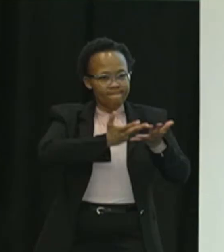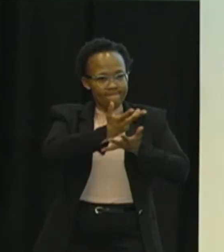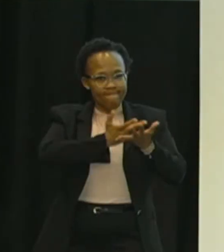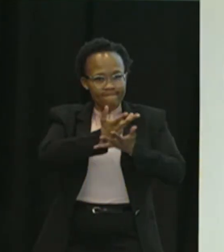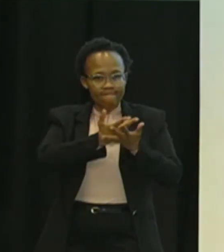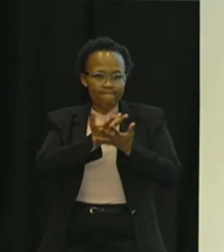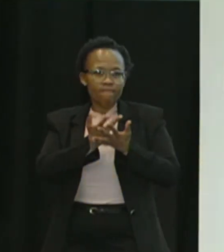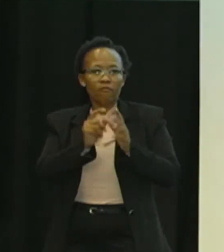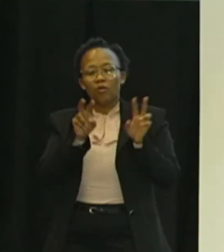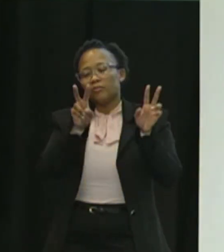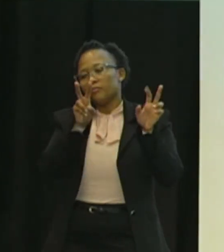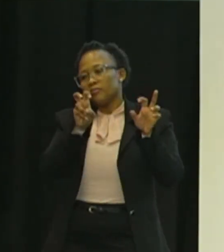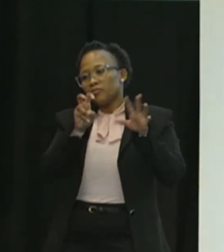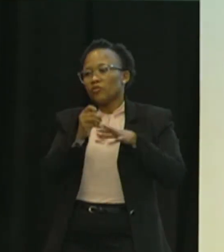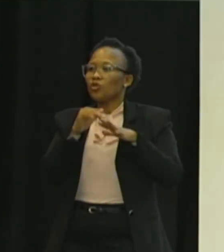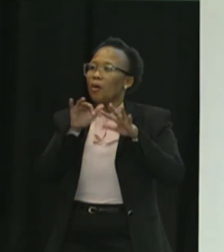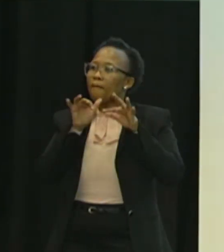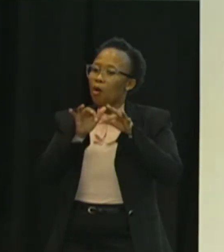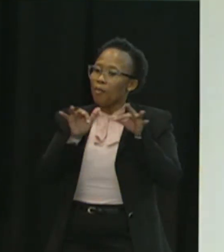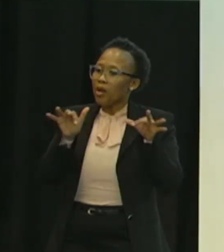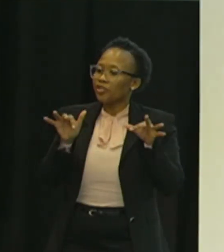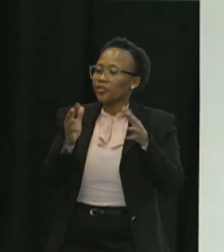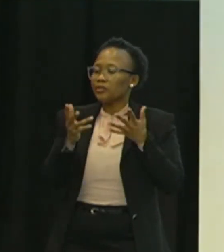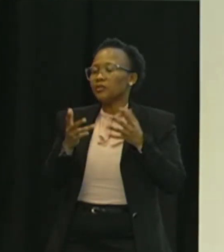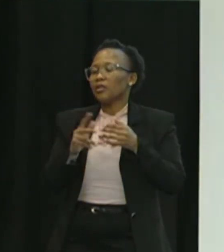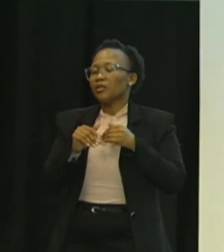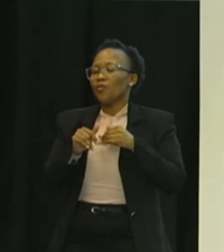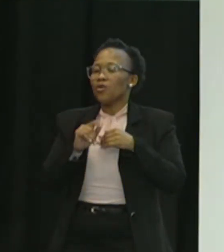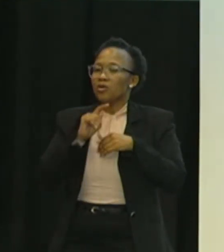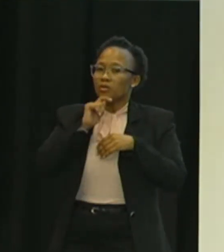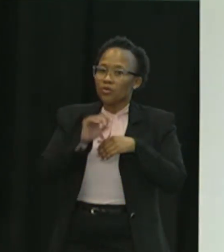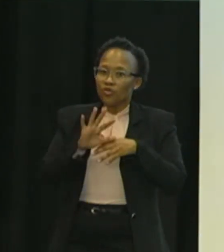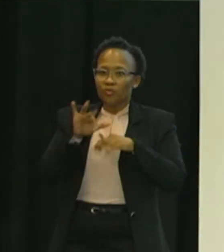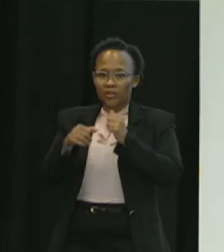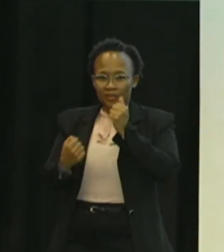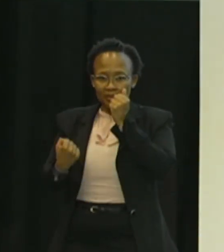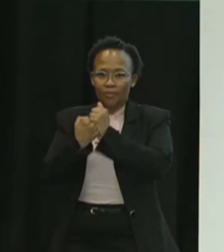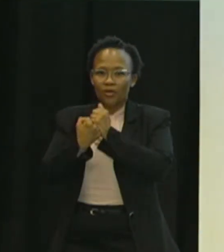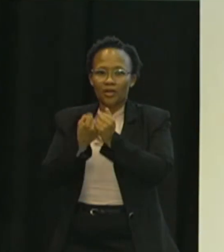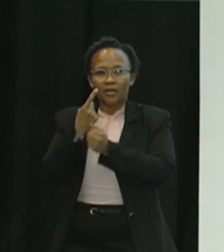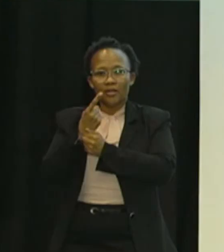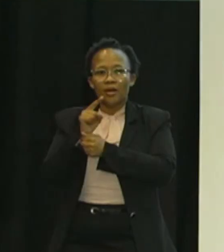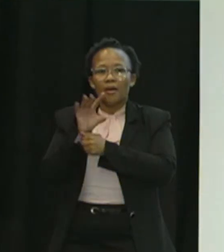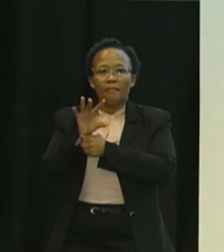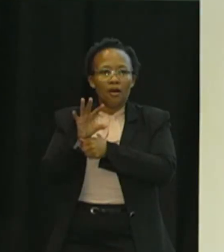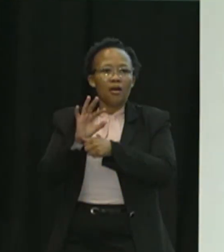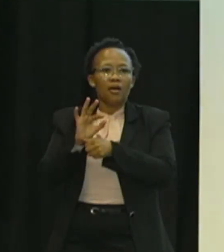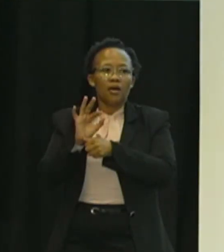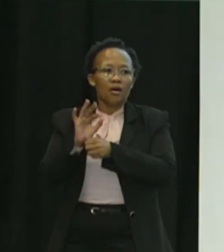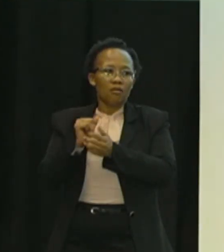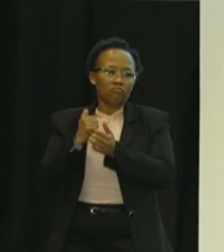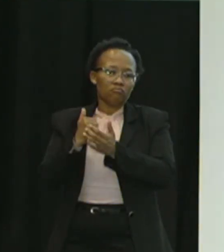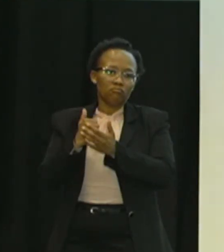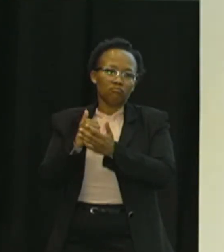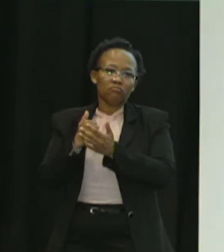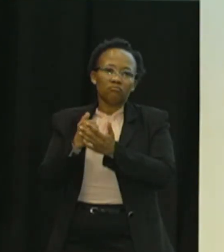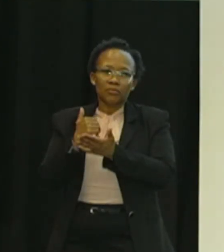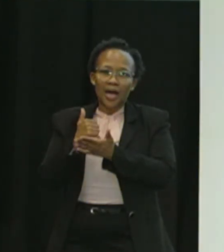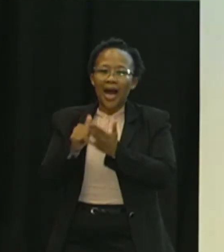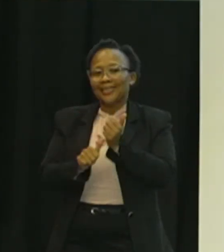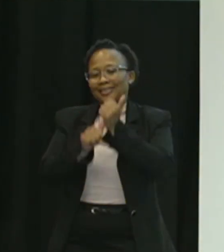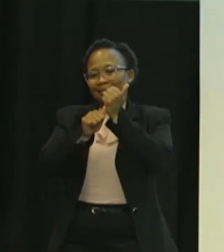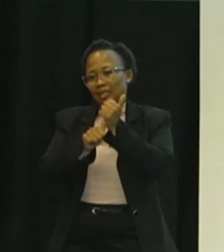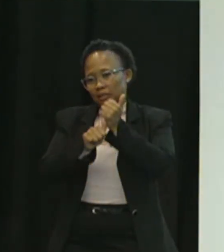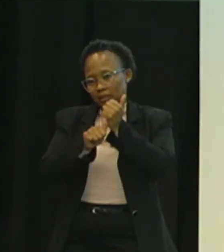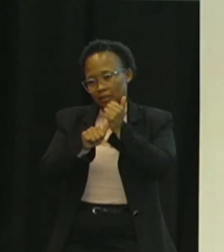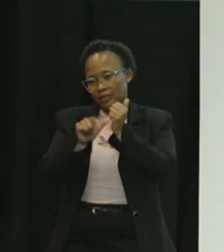populations that would not necessarily be supported by the national systems? We are also concerned about the expansion